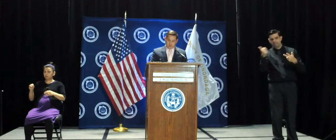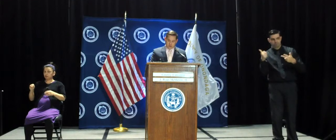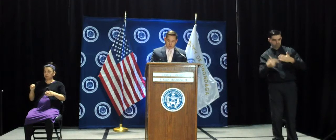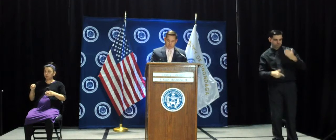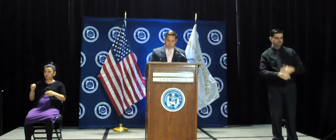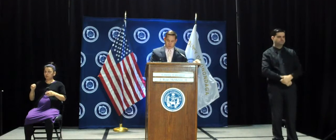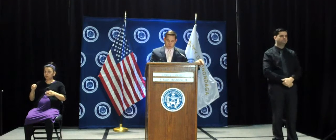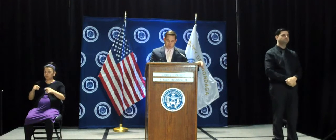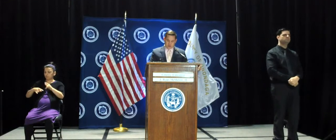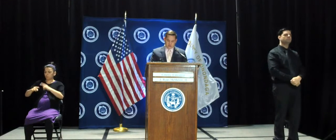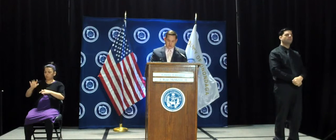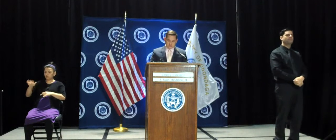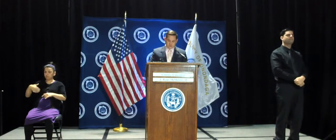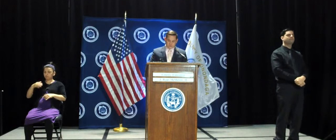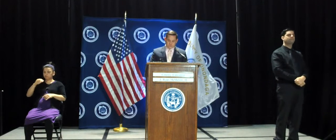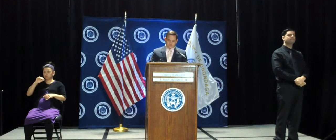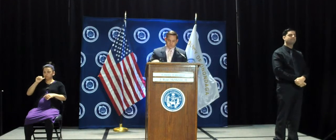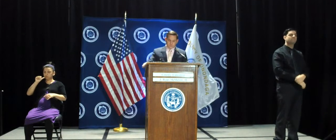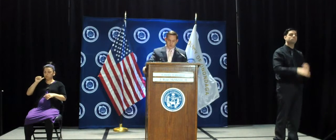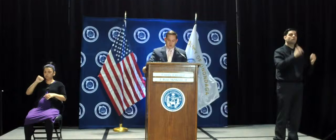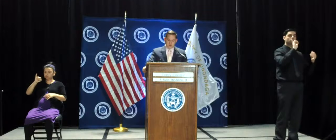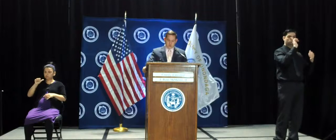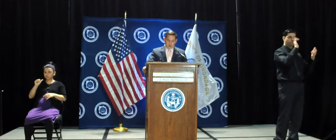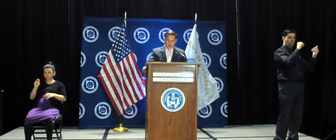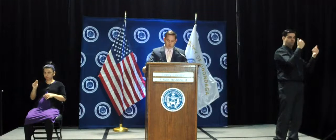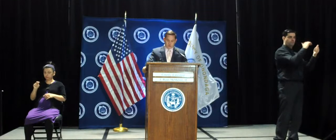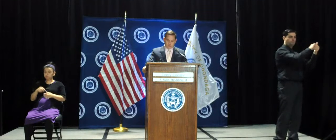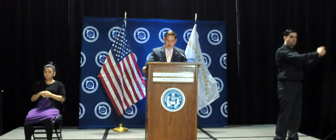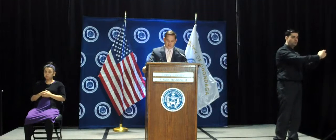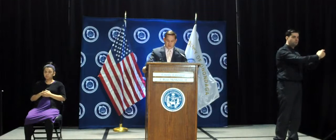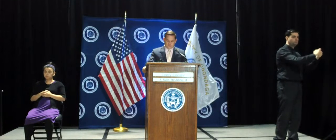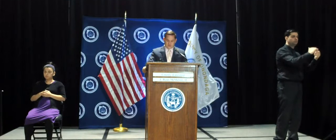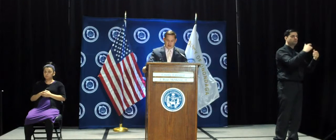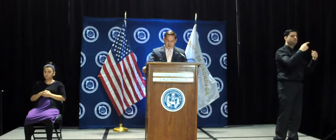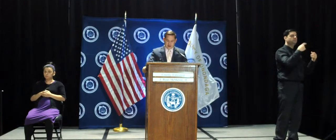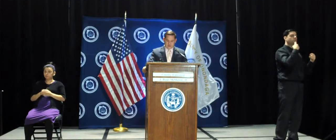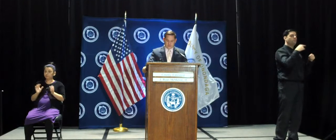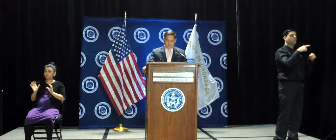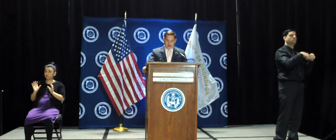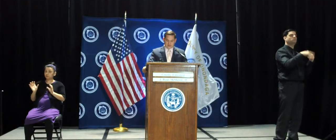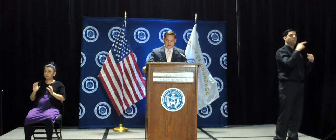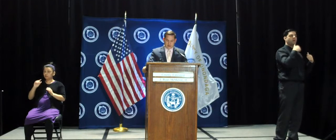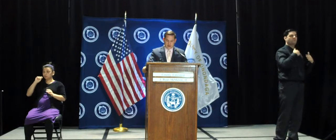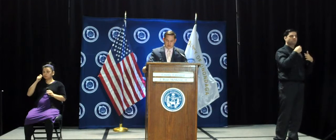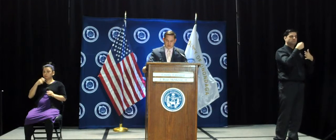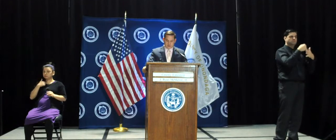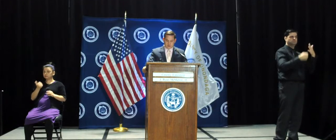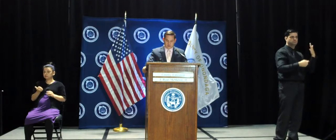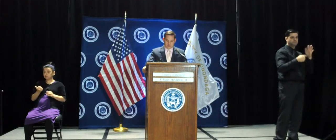symptomatic and exposure cases, you can go to